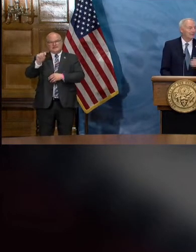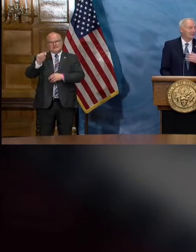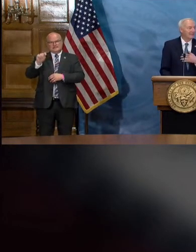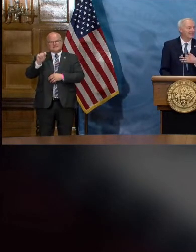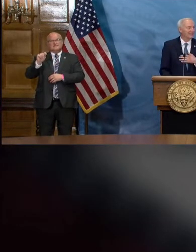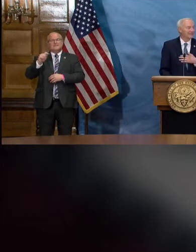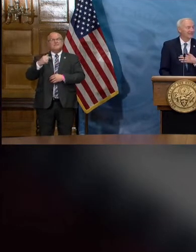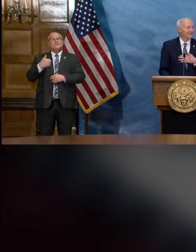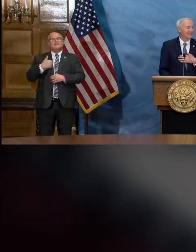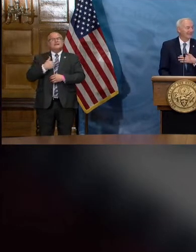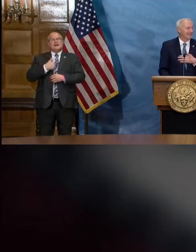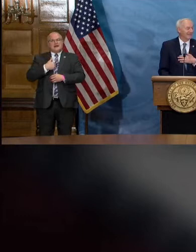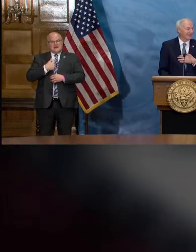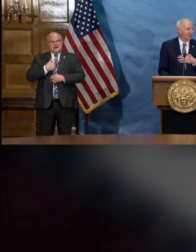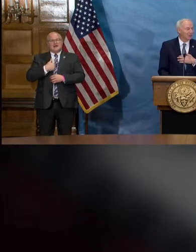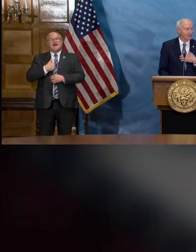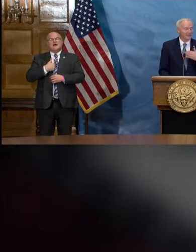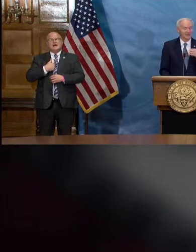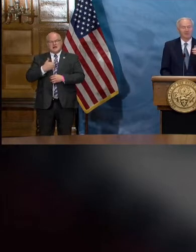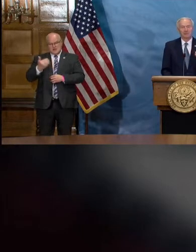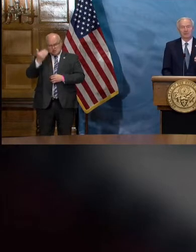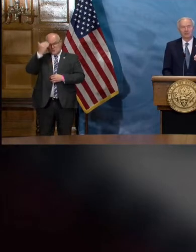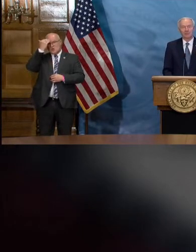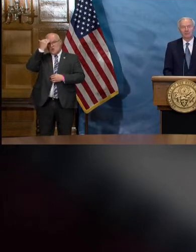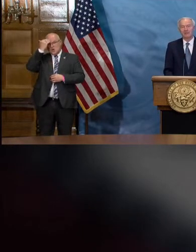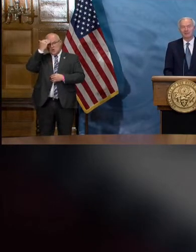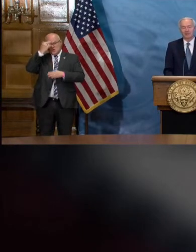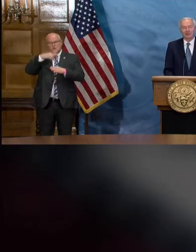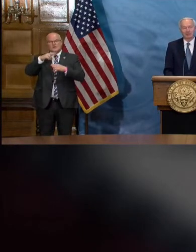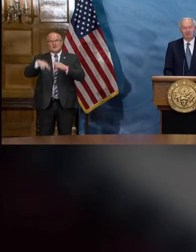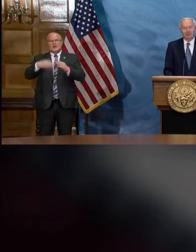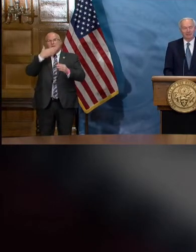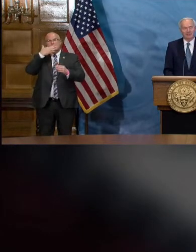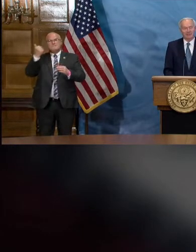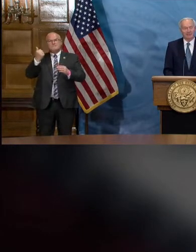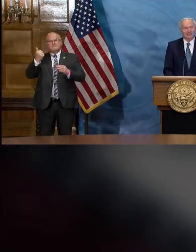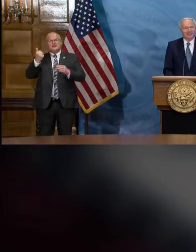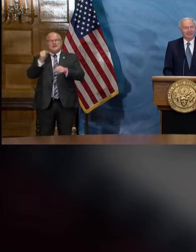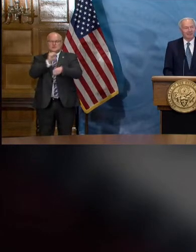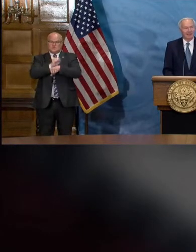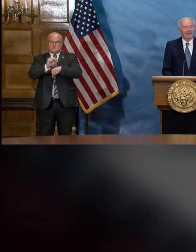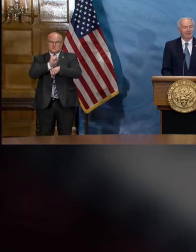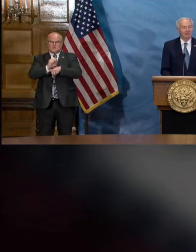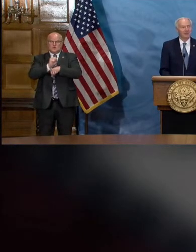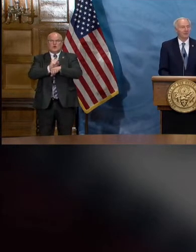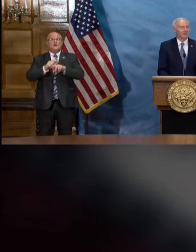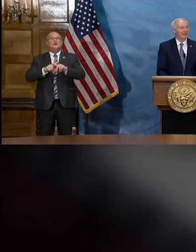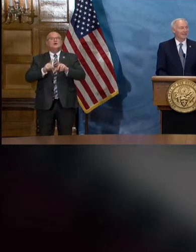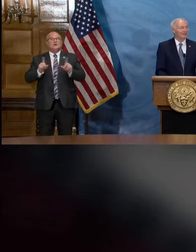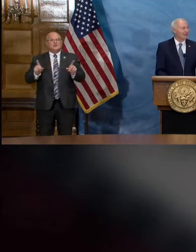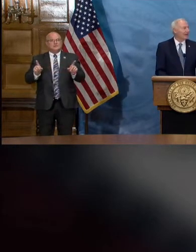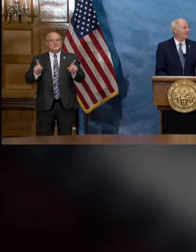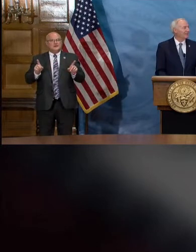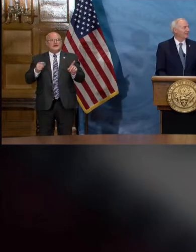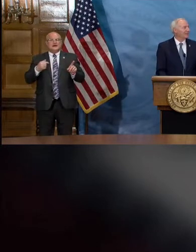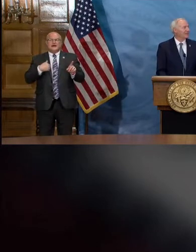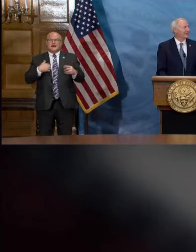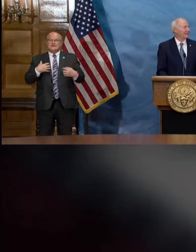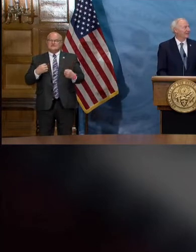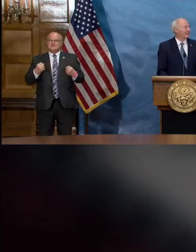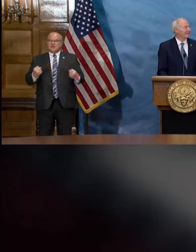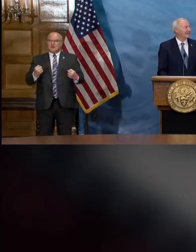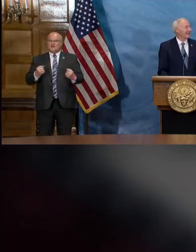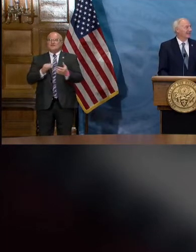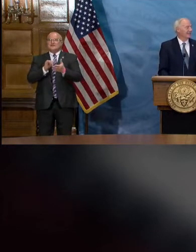I know that this is a result of better therapeutics, but I also have confidence